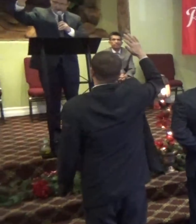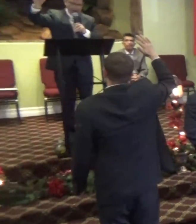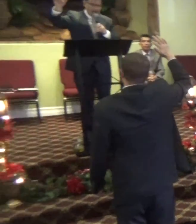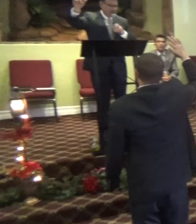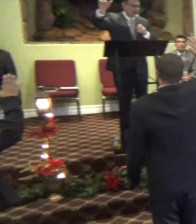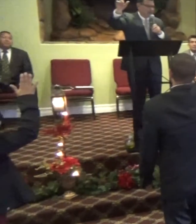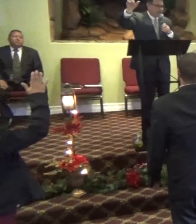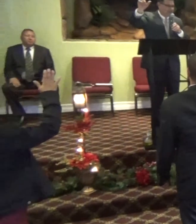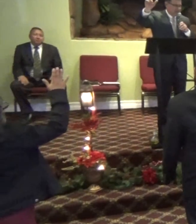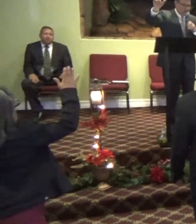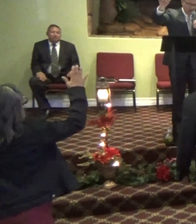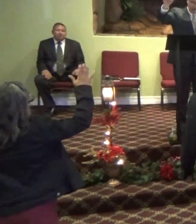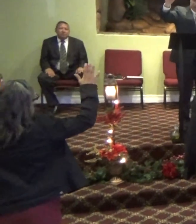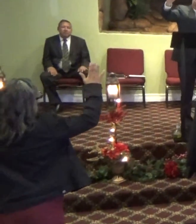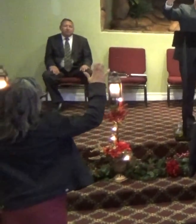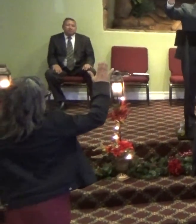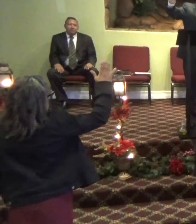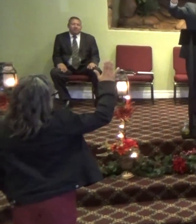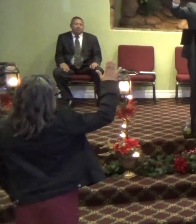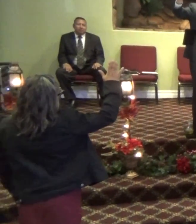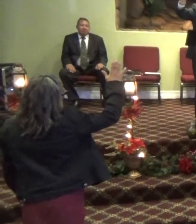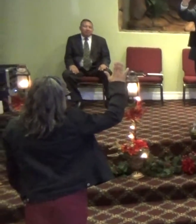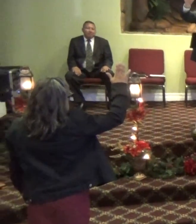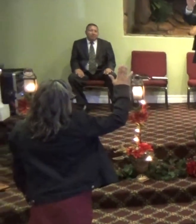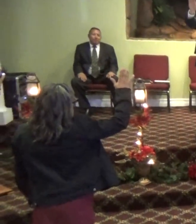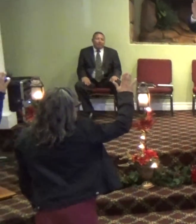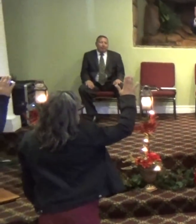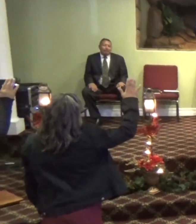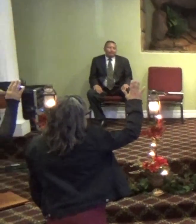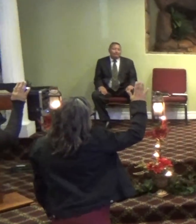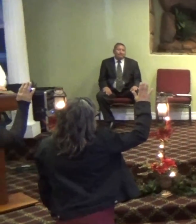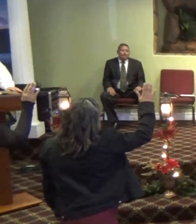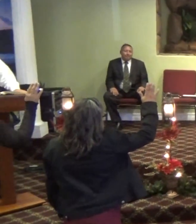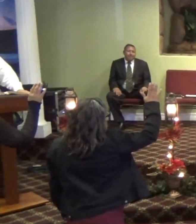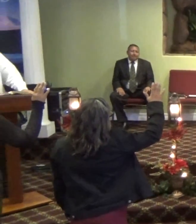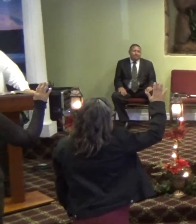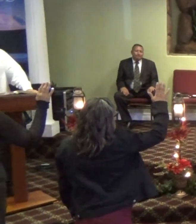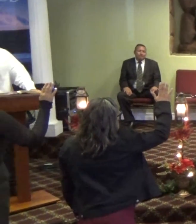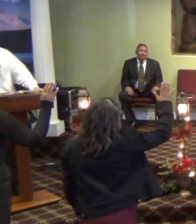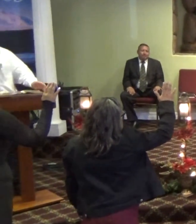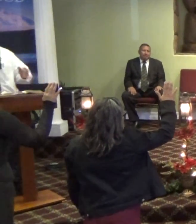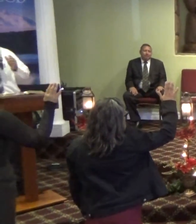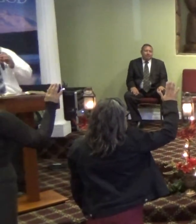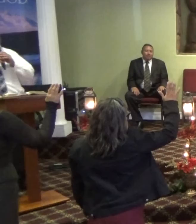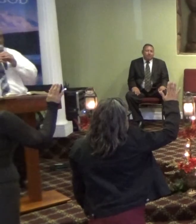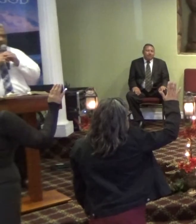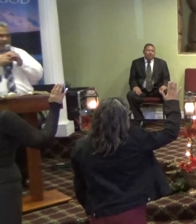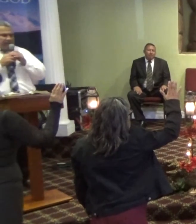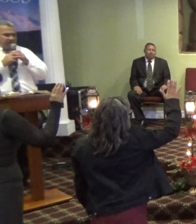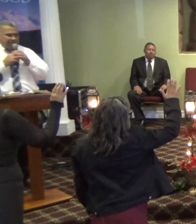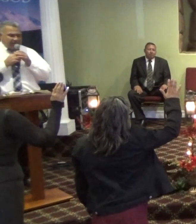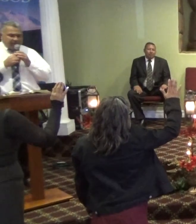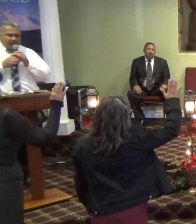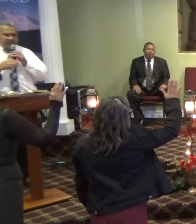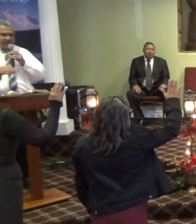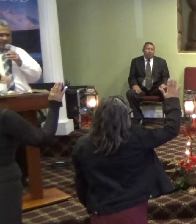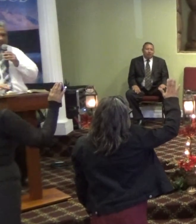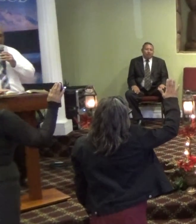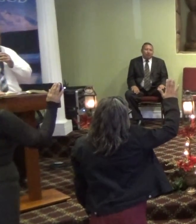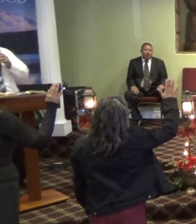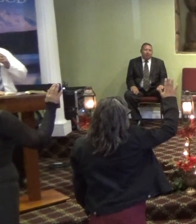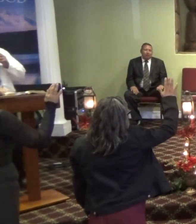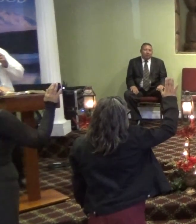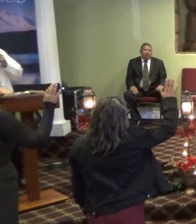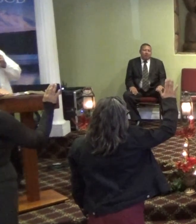en gloria. bless you. Si no fuéramos fieles a Dios, If we're not Dios faithful, nos lo va a demandar. un God día. is going to demand it Que from Dios us.